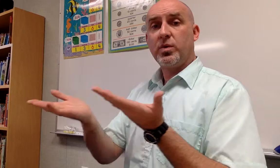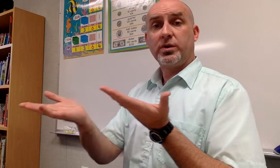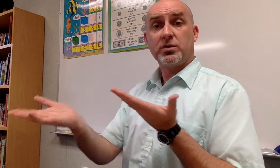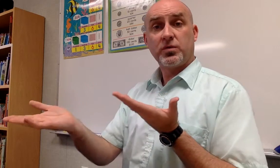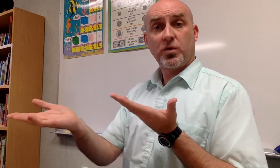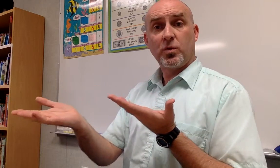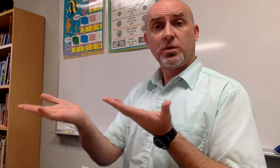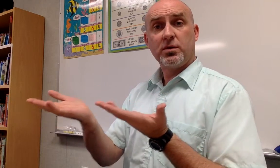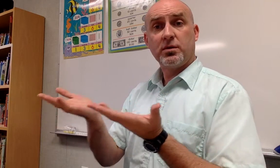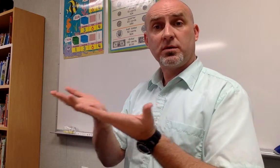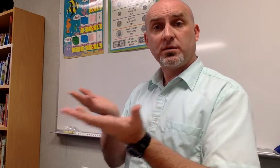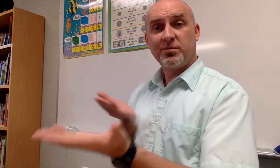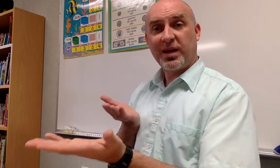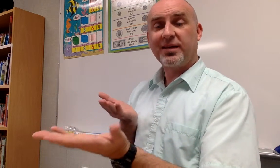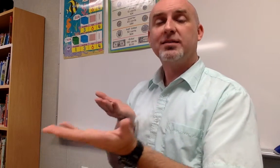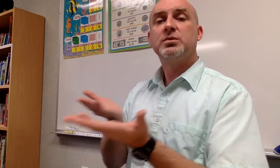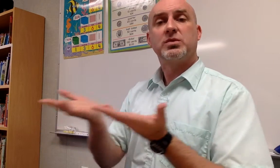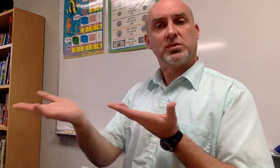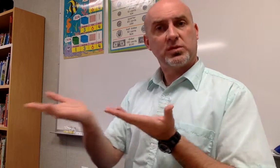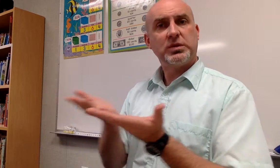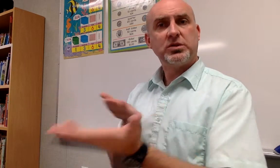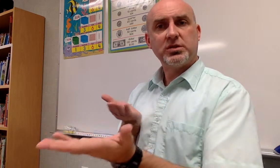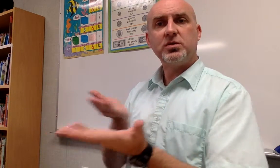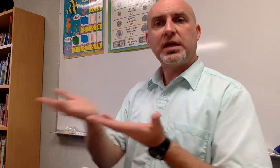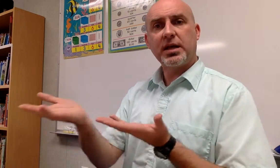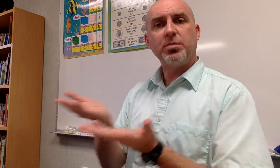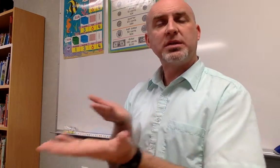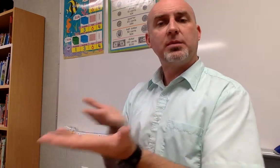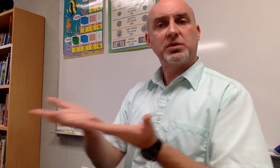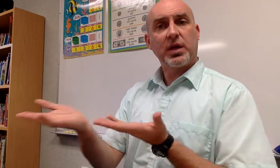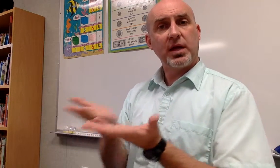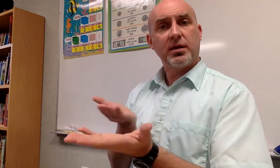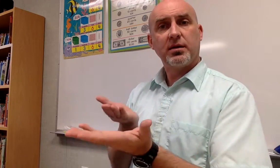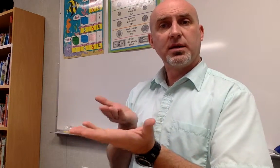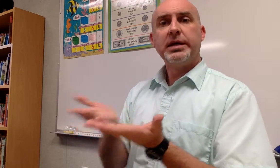goes forward. So we just do that a couple of times, okay?